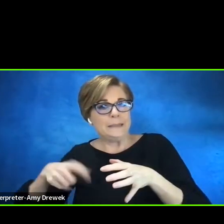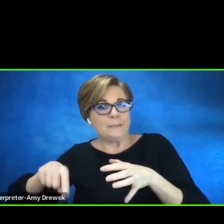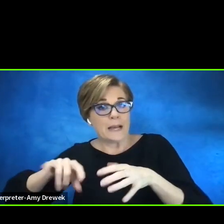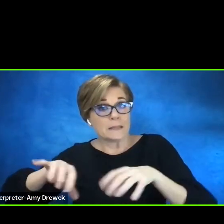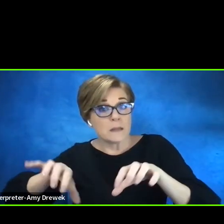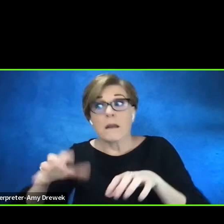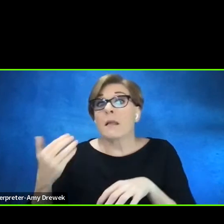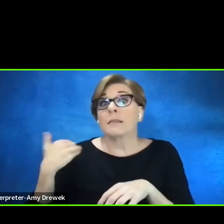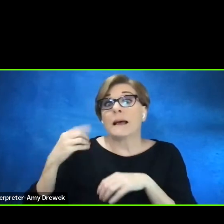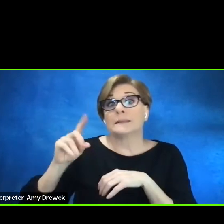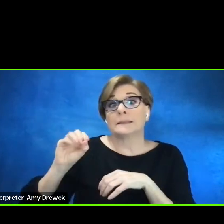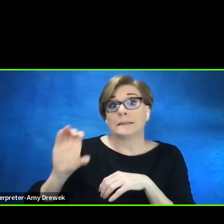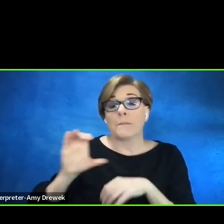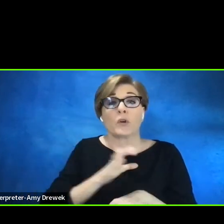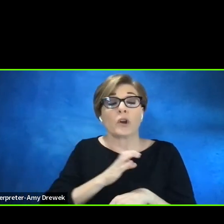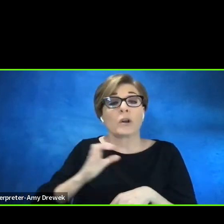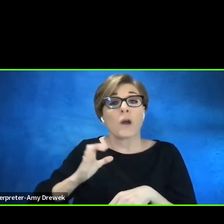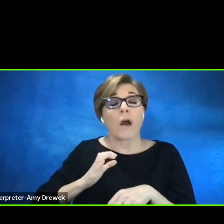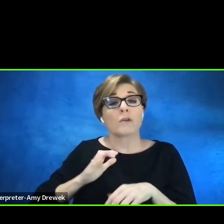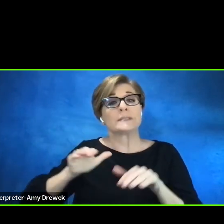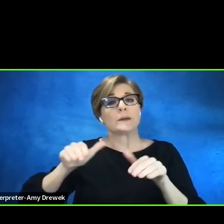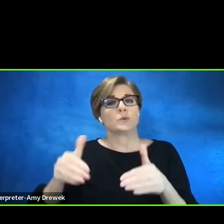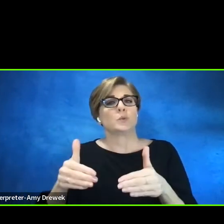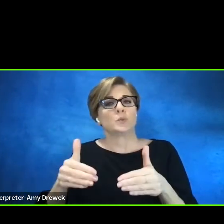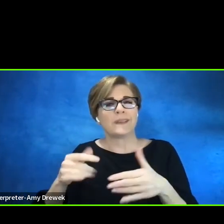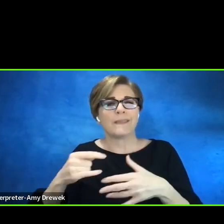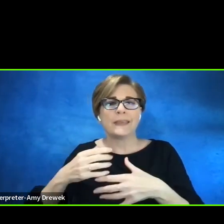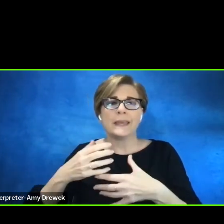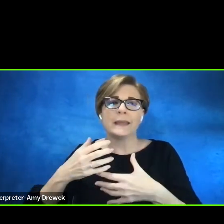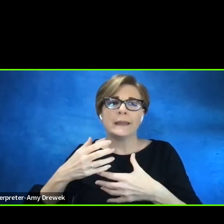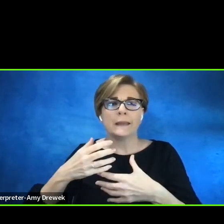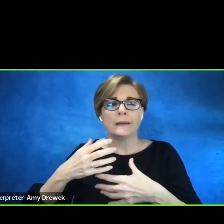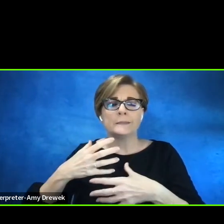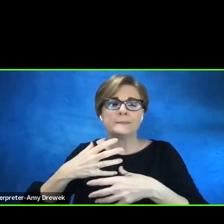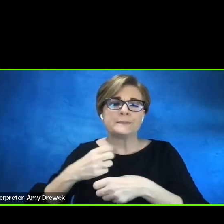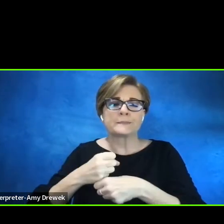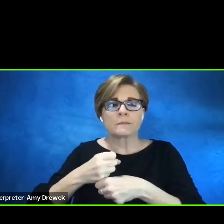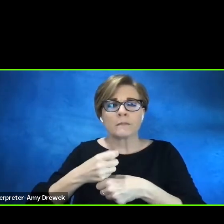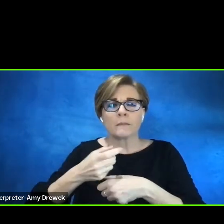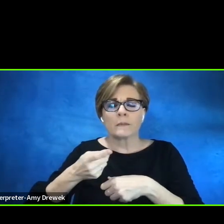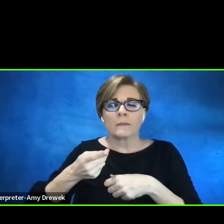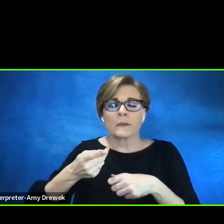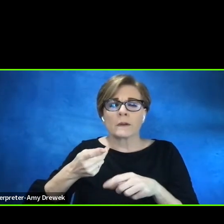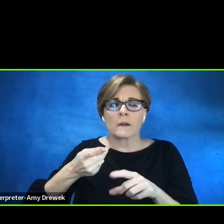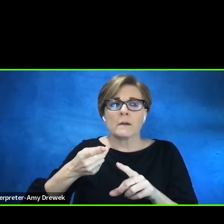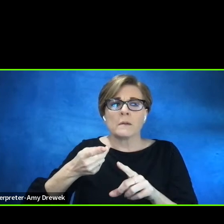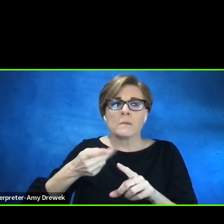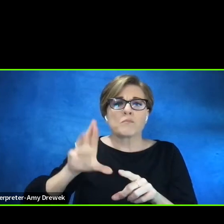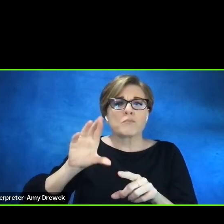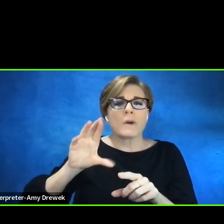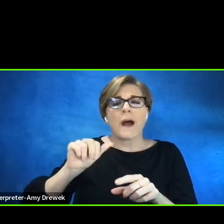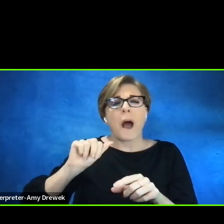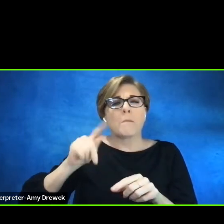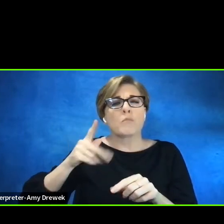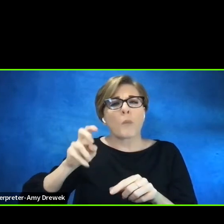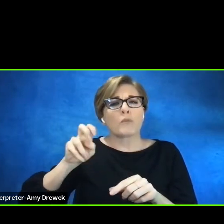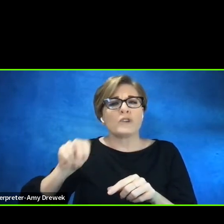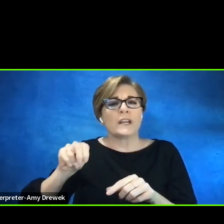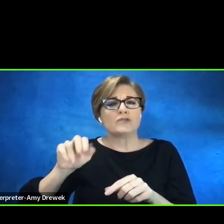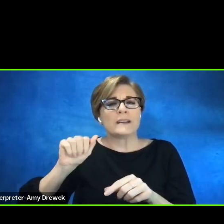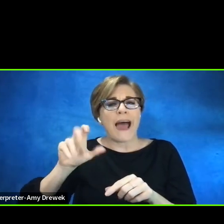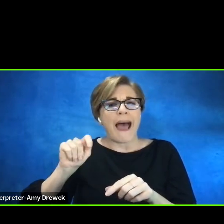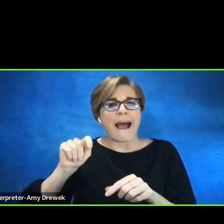Congress introduced the Consolidated Appropriation Act. That's a Section 752. So